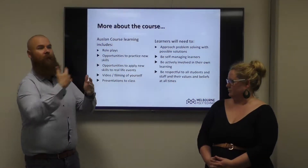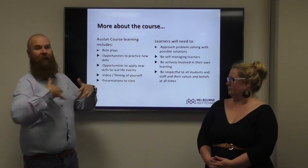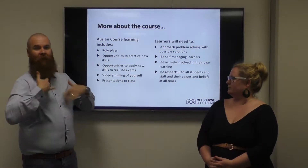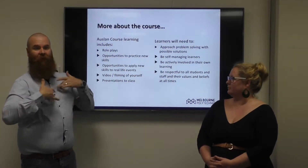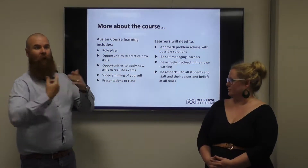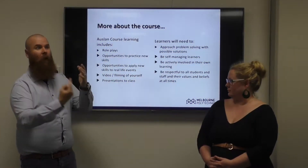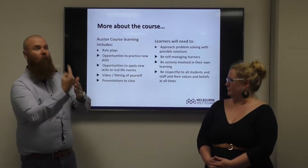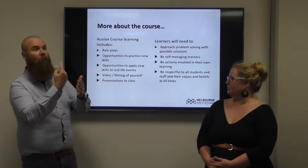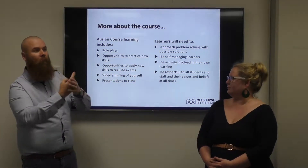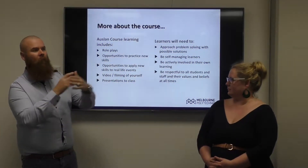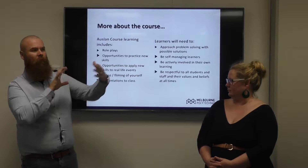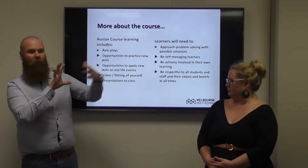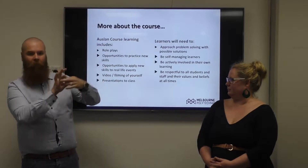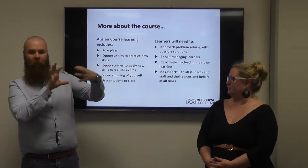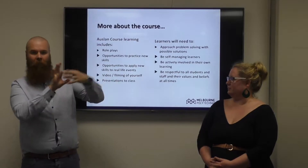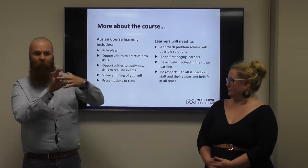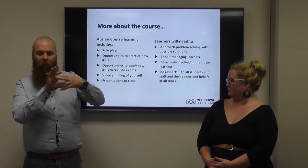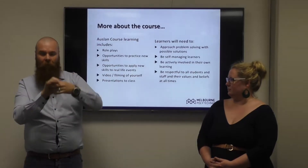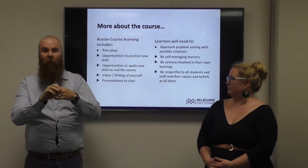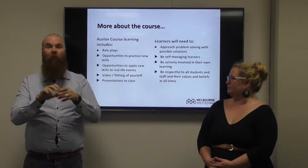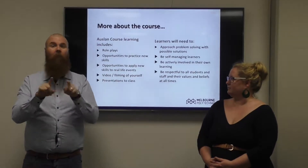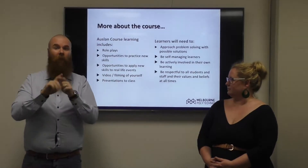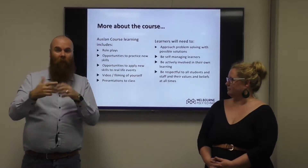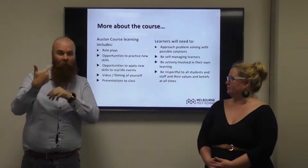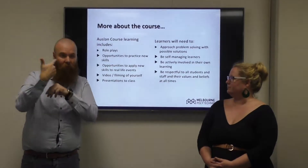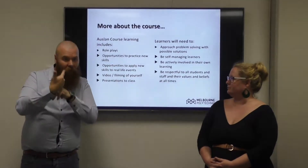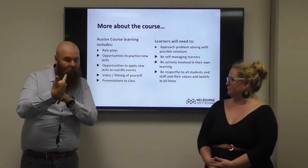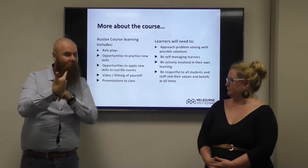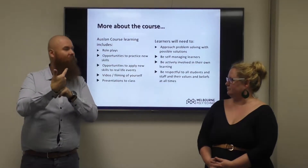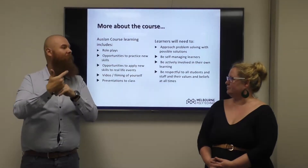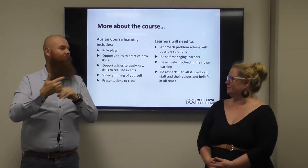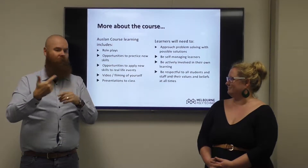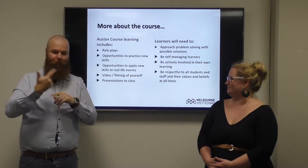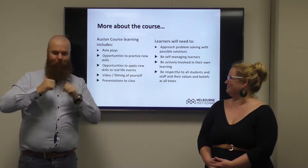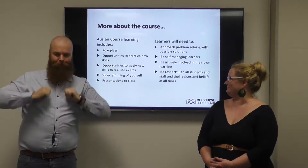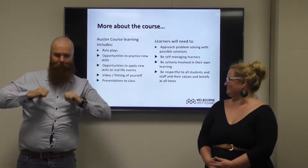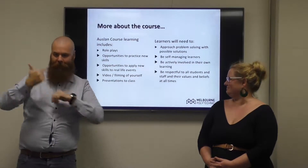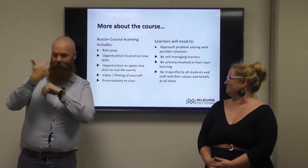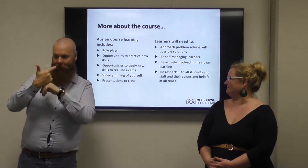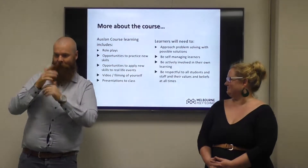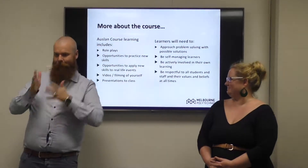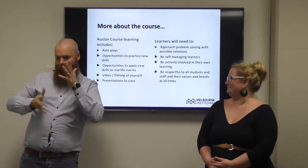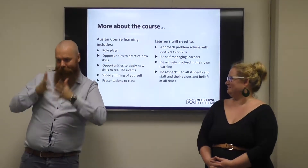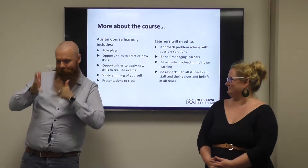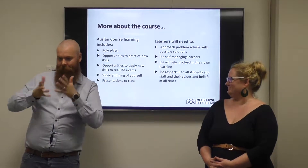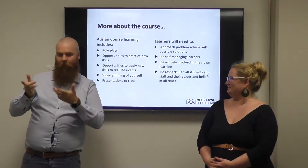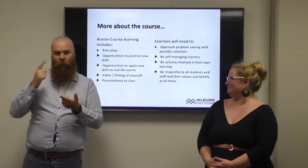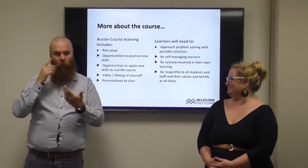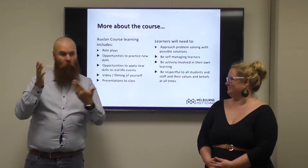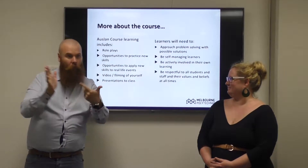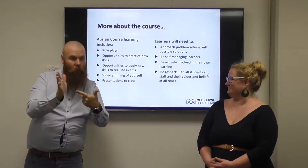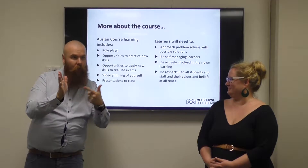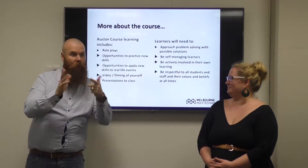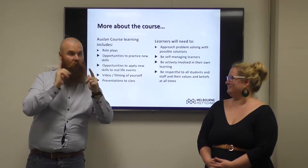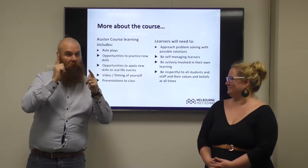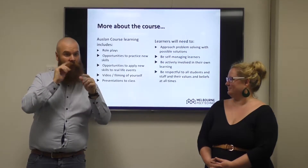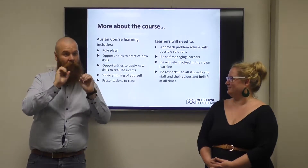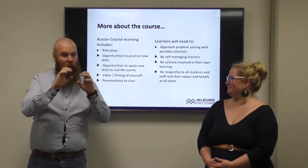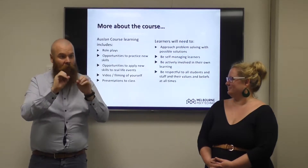And the skills will be related to real-life events. You'll be filming yourself, watching yourself signing, practicing in front